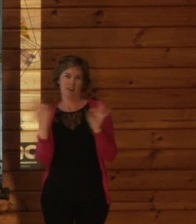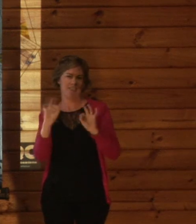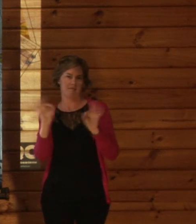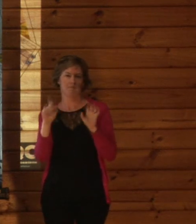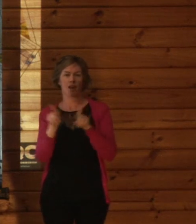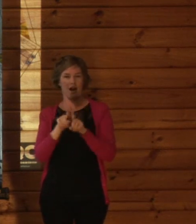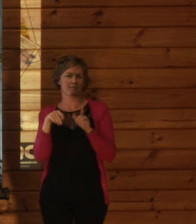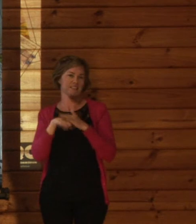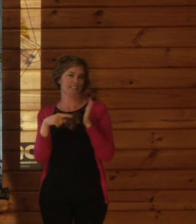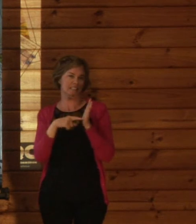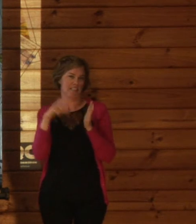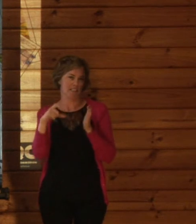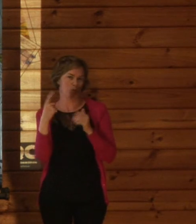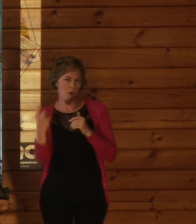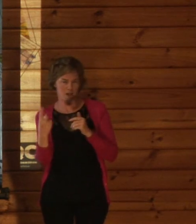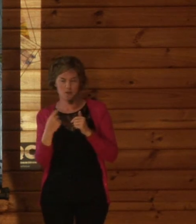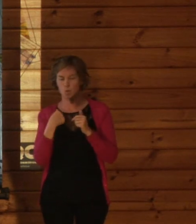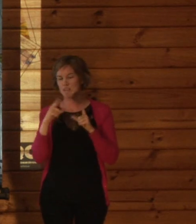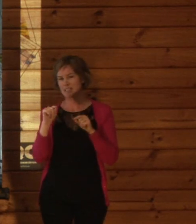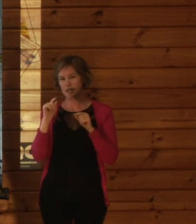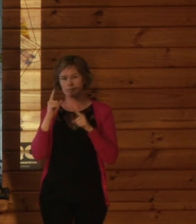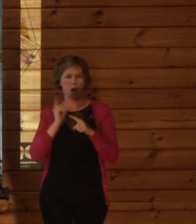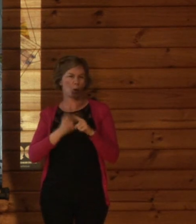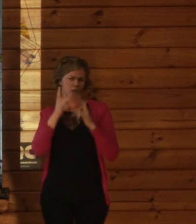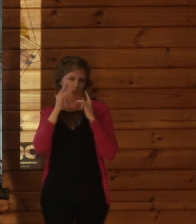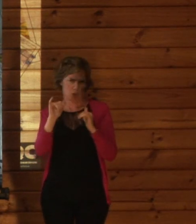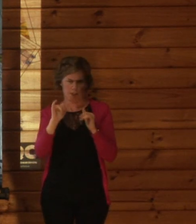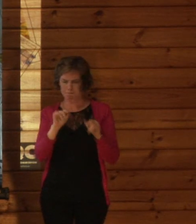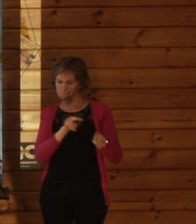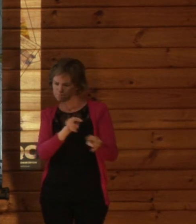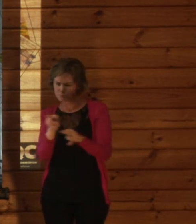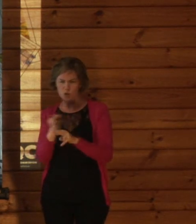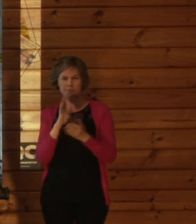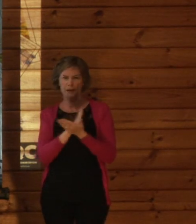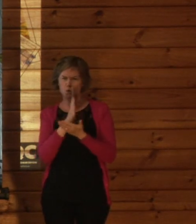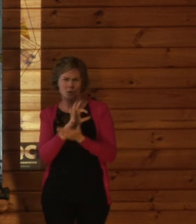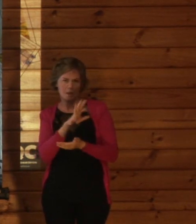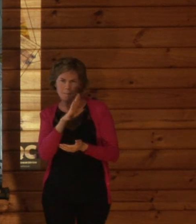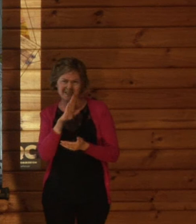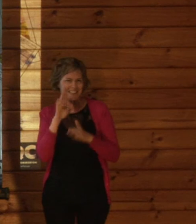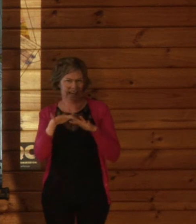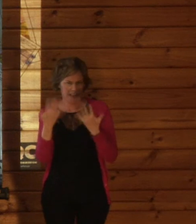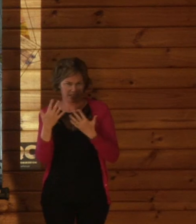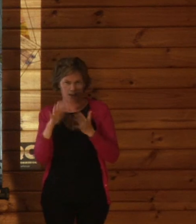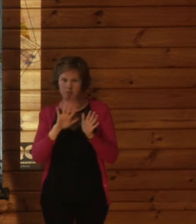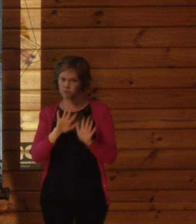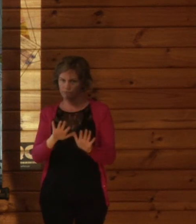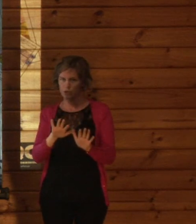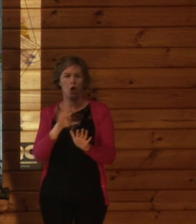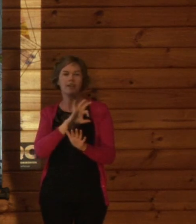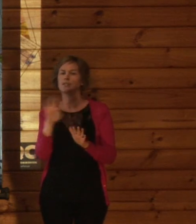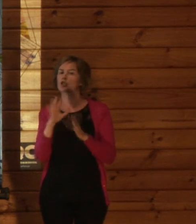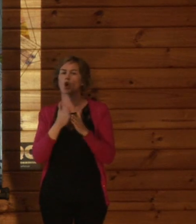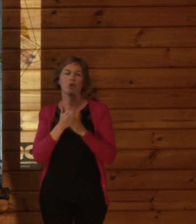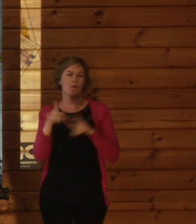make sure that there was nothing we're missing out there, and so that didn't go through the same level of detail. And so as we get